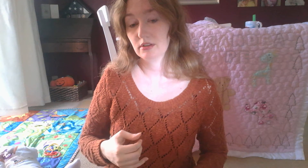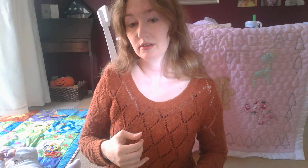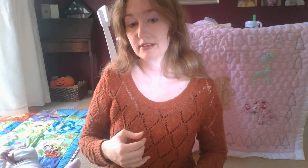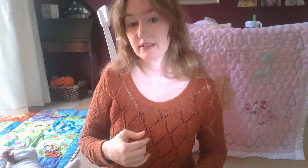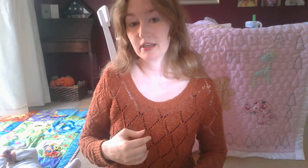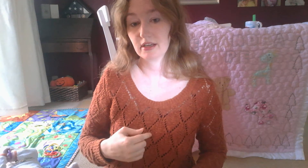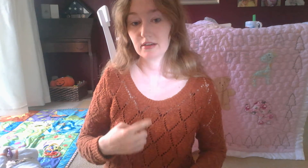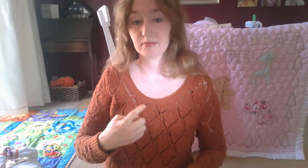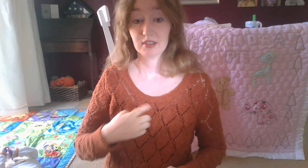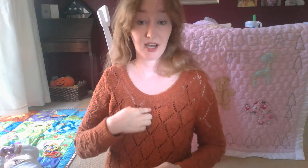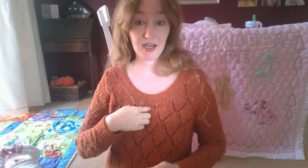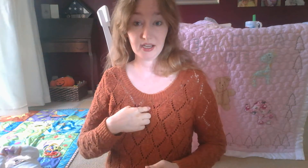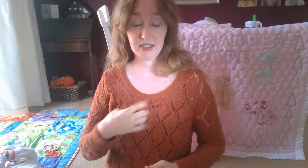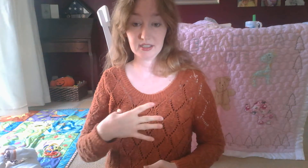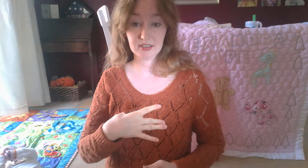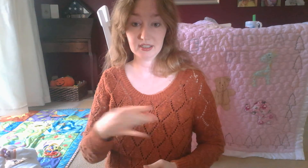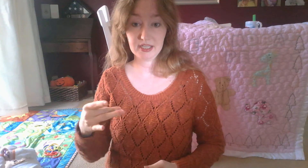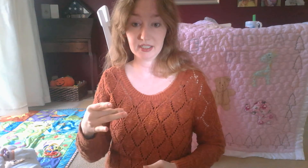You could say, I like